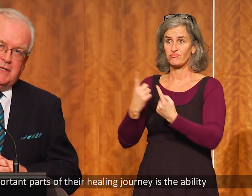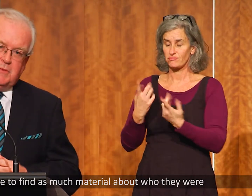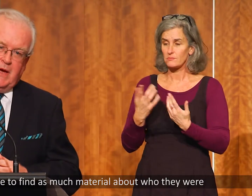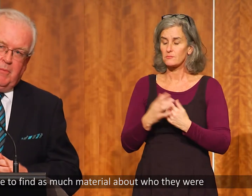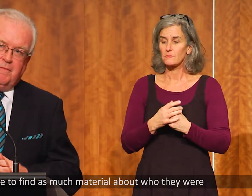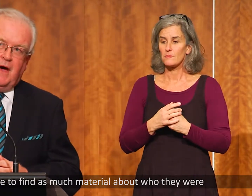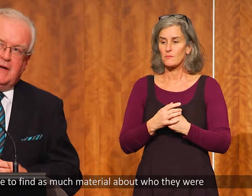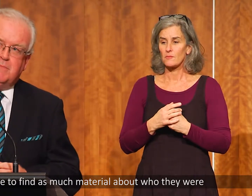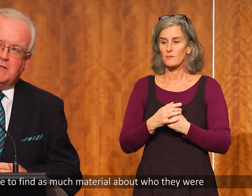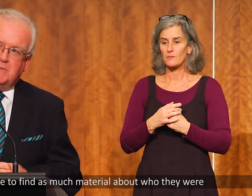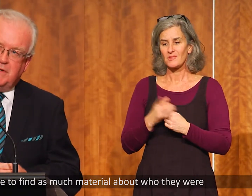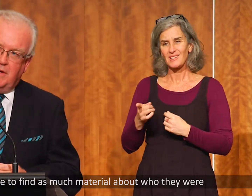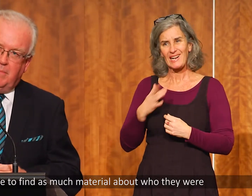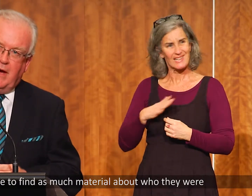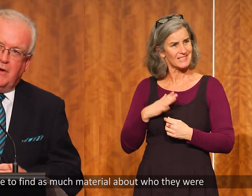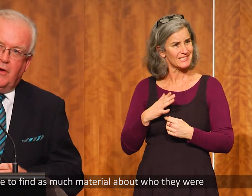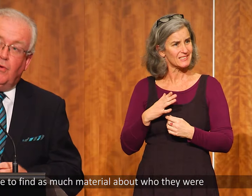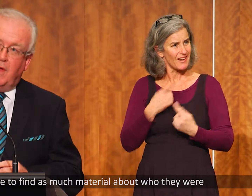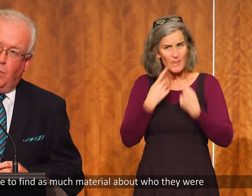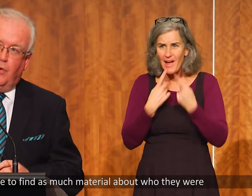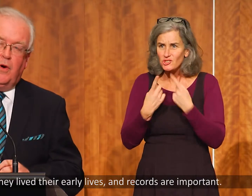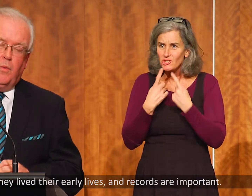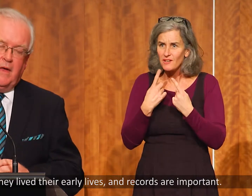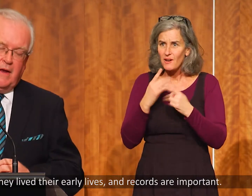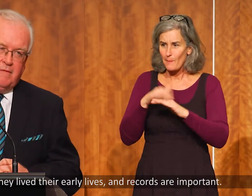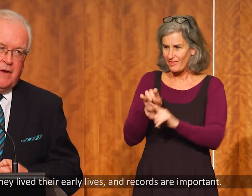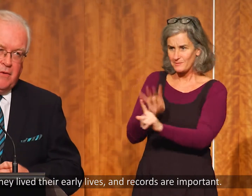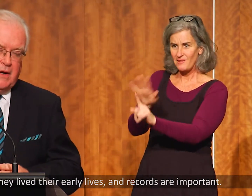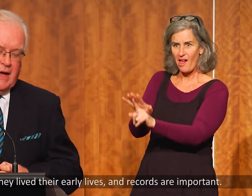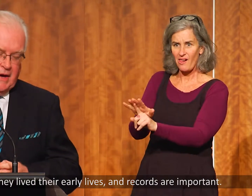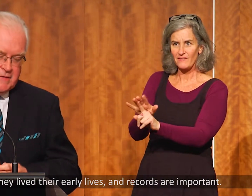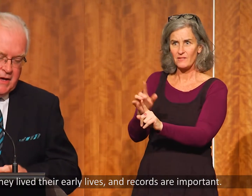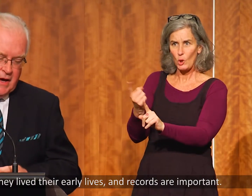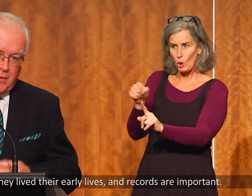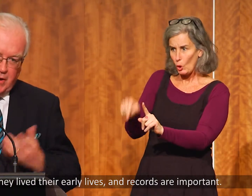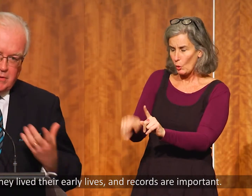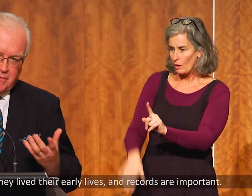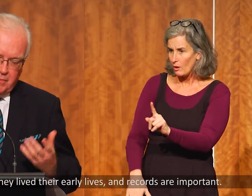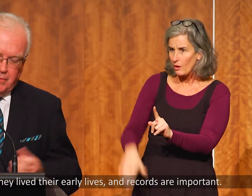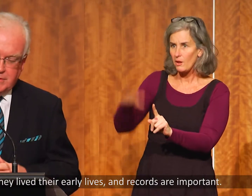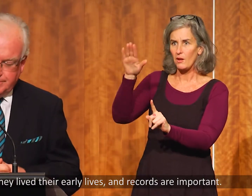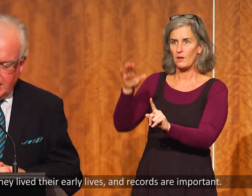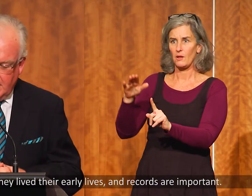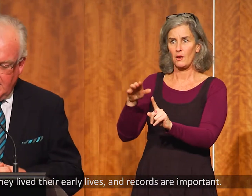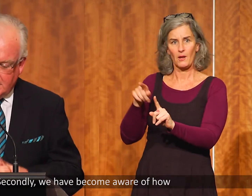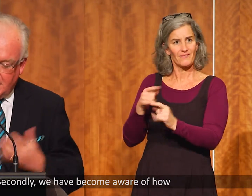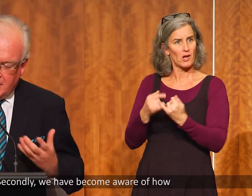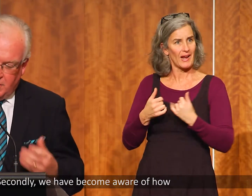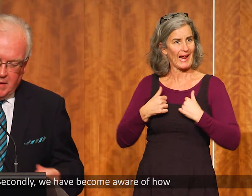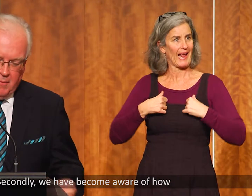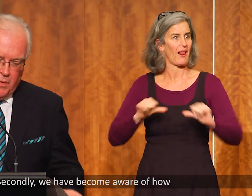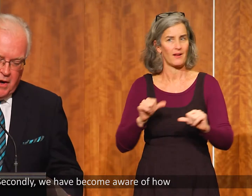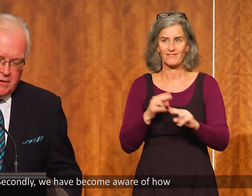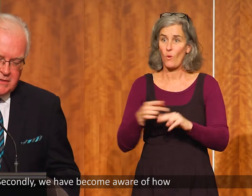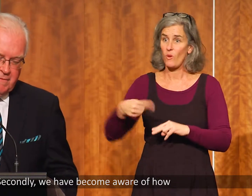the ability to be able to find as much material about who they were and where they lived their early lives, and the records are important. The second thing